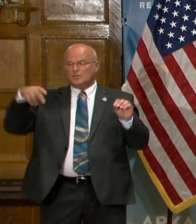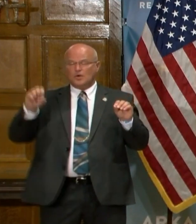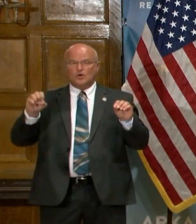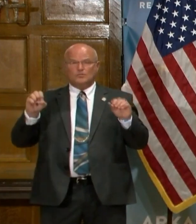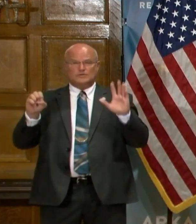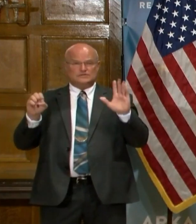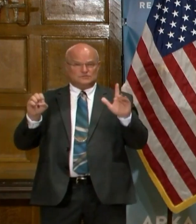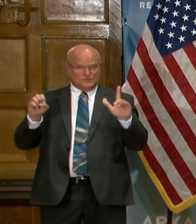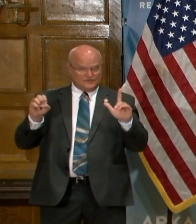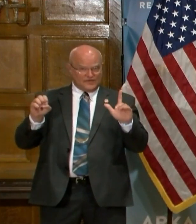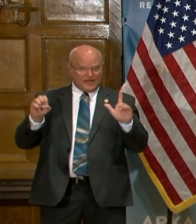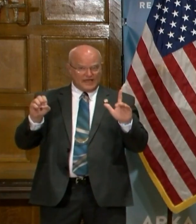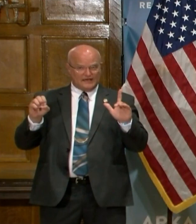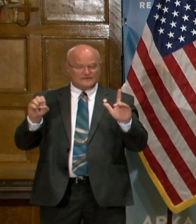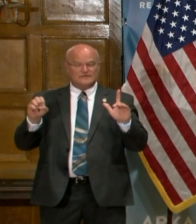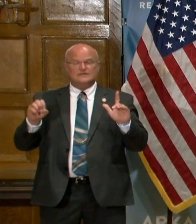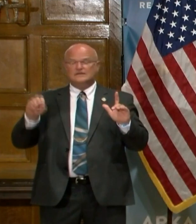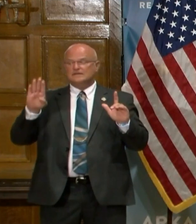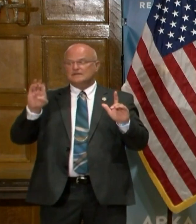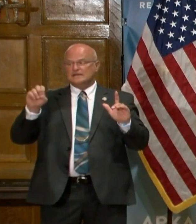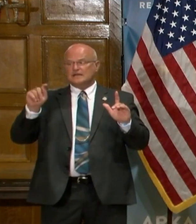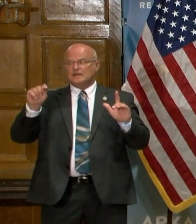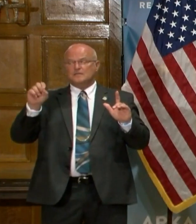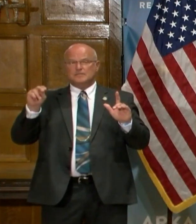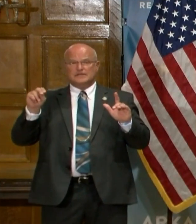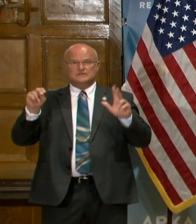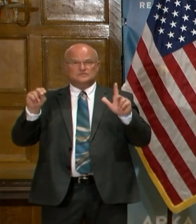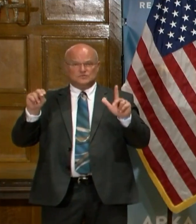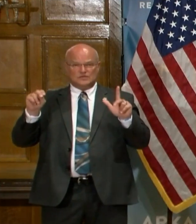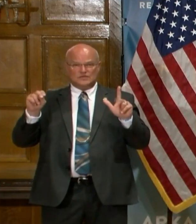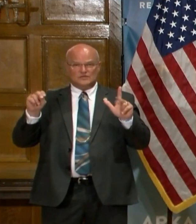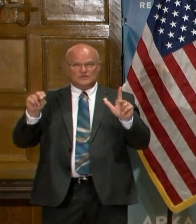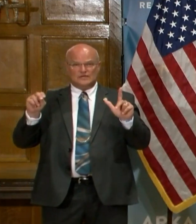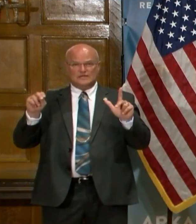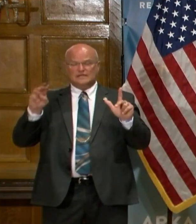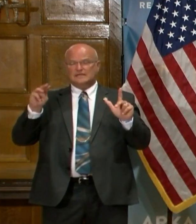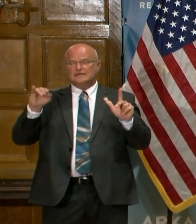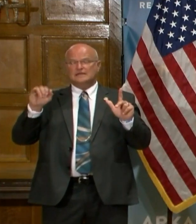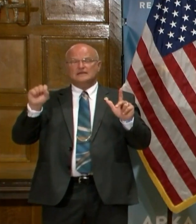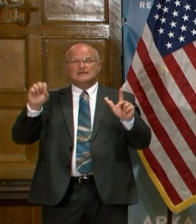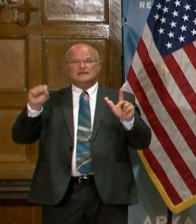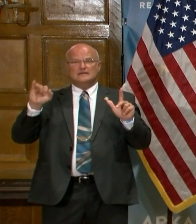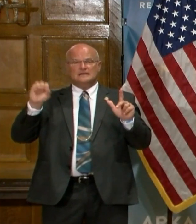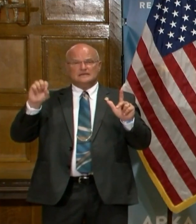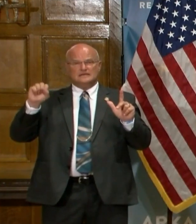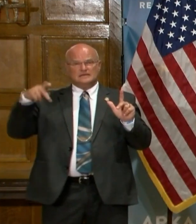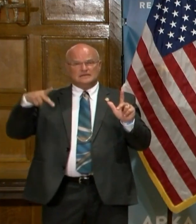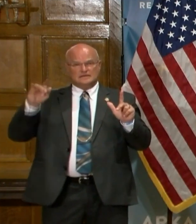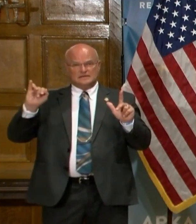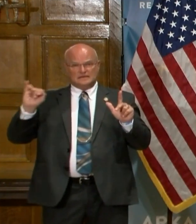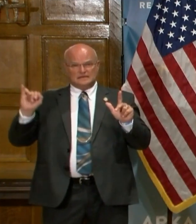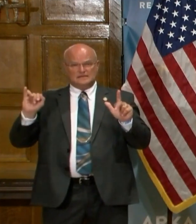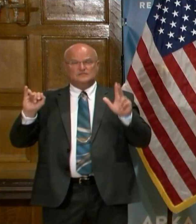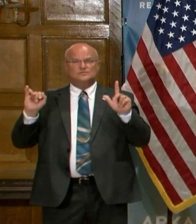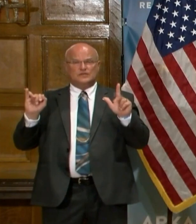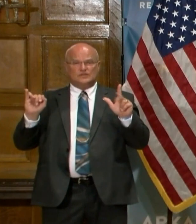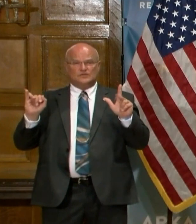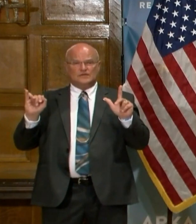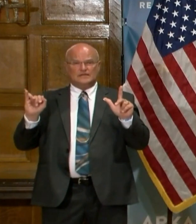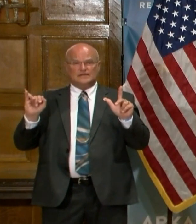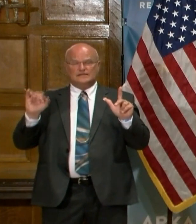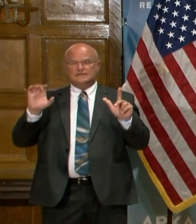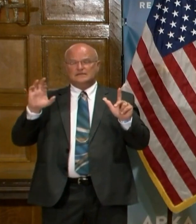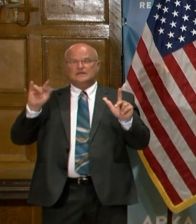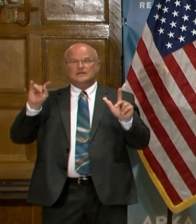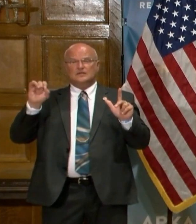County, 23 in Benton County, 23 in Mississippi County. We have 22 in